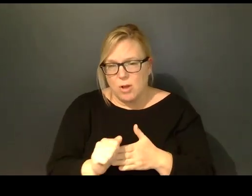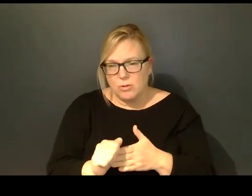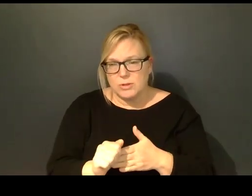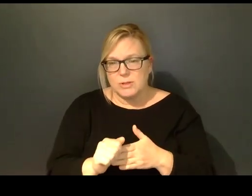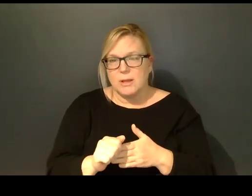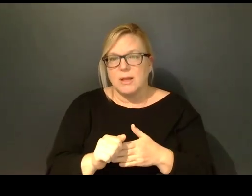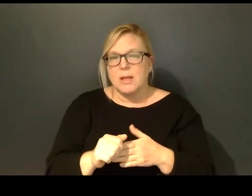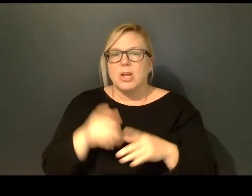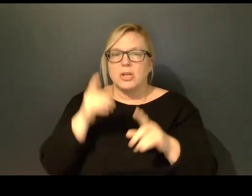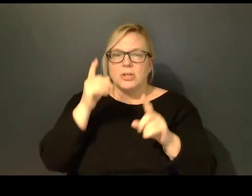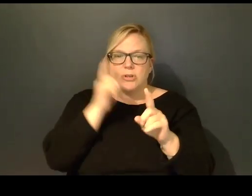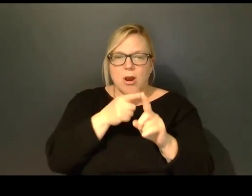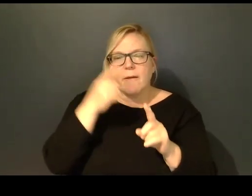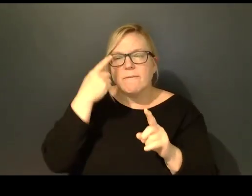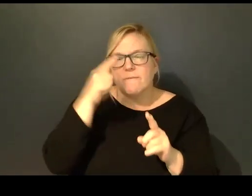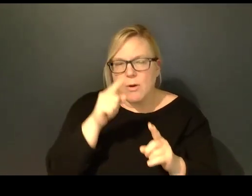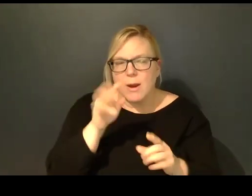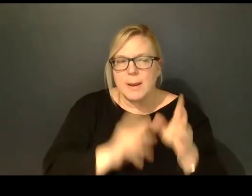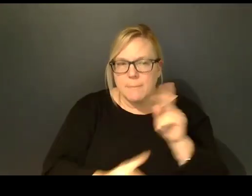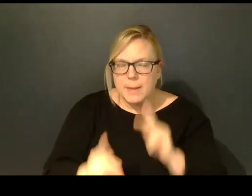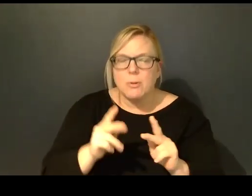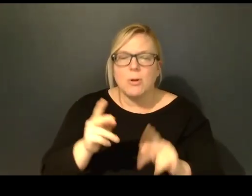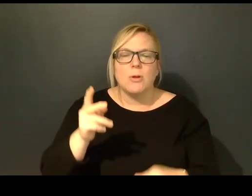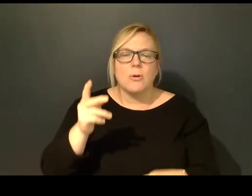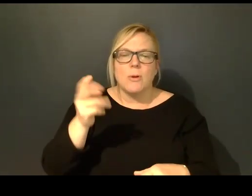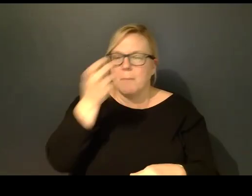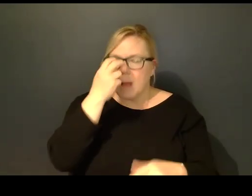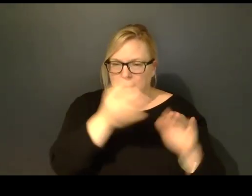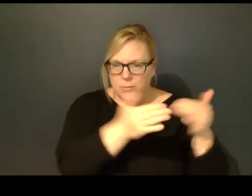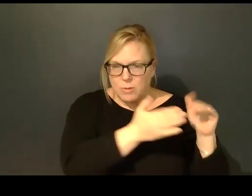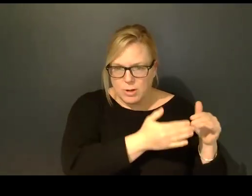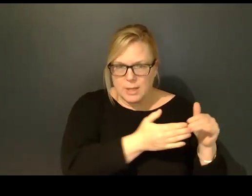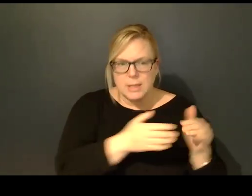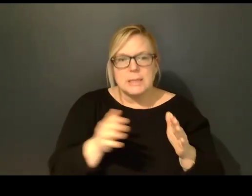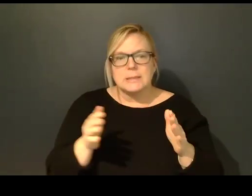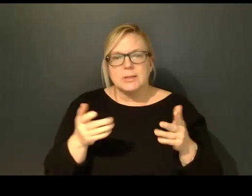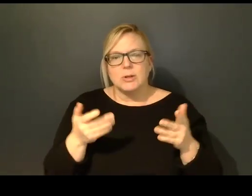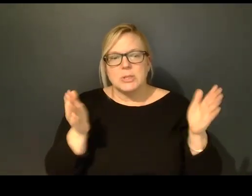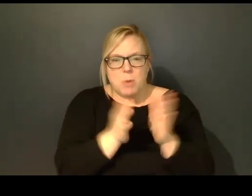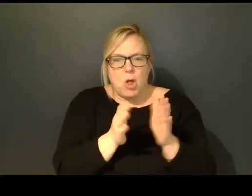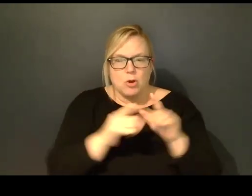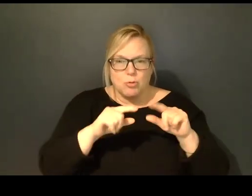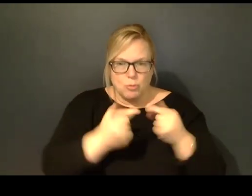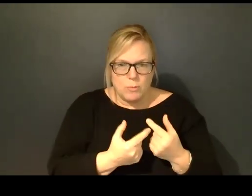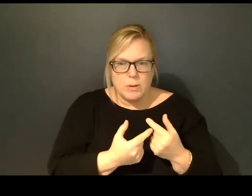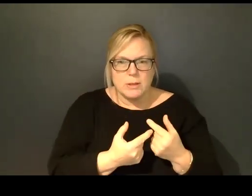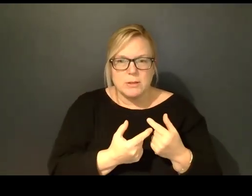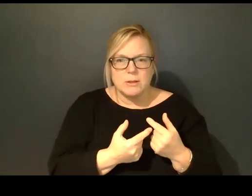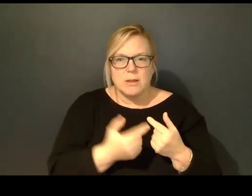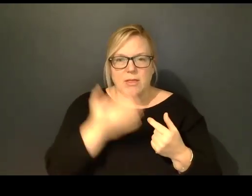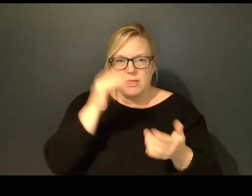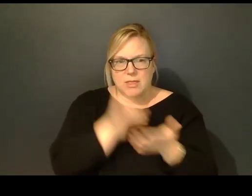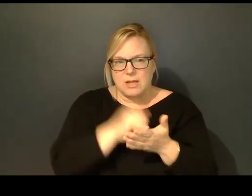impaired community, which is a much smaller market. And so they can, I guess, justify having such a high price point because